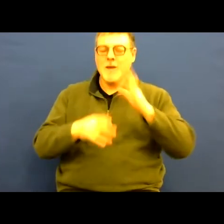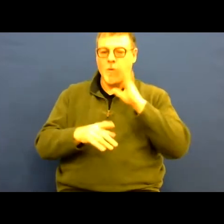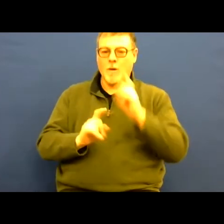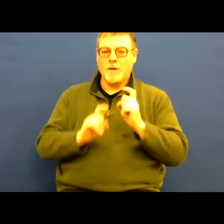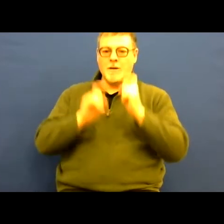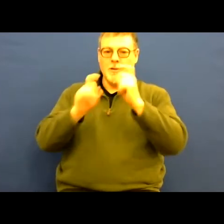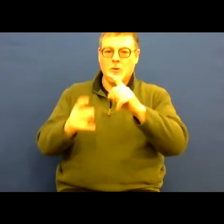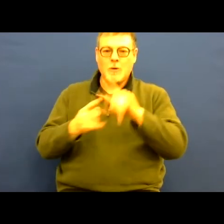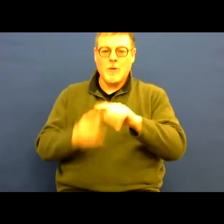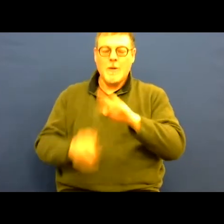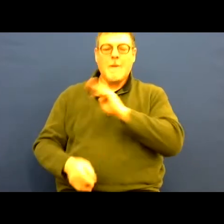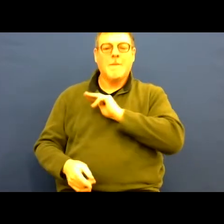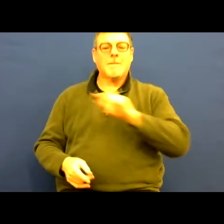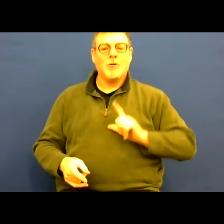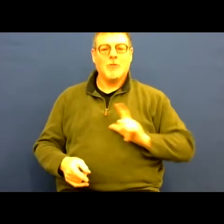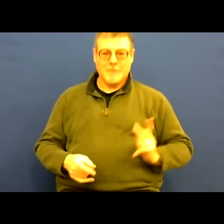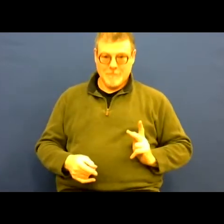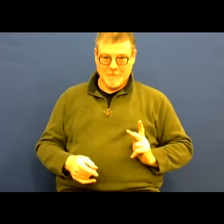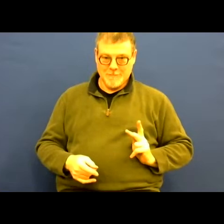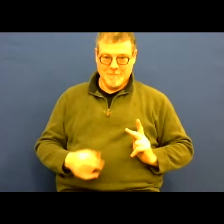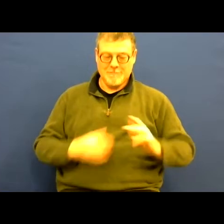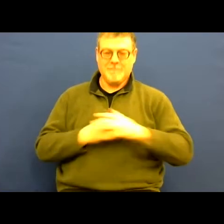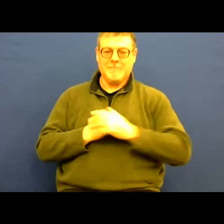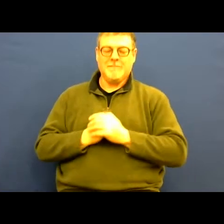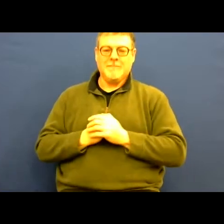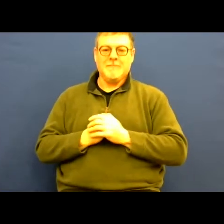towards the Martin Luther King